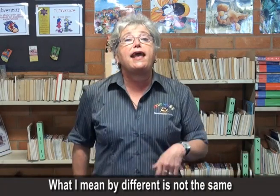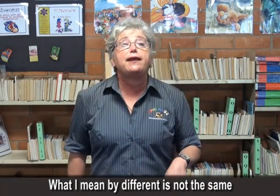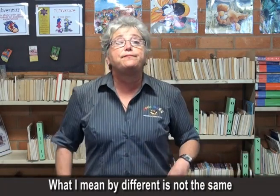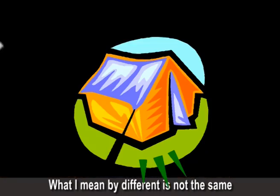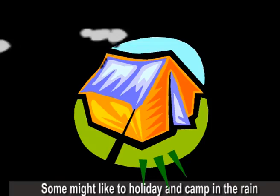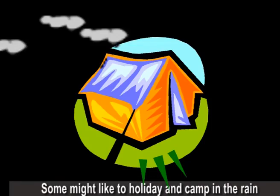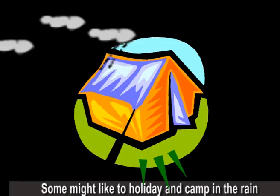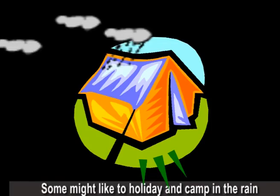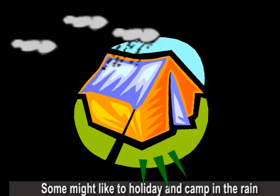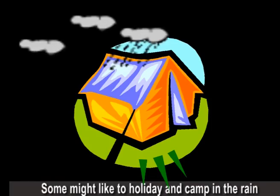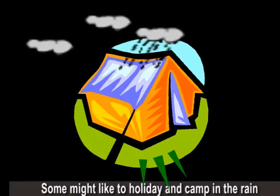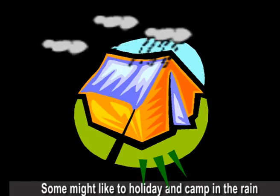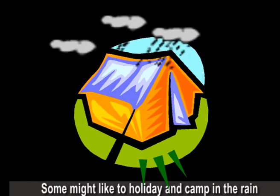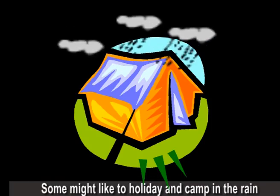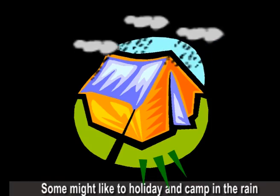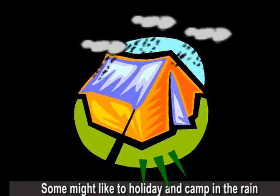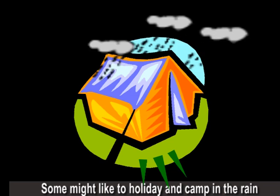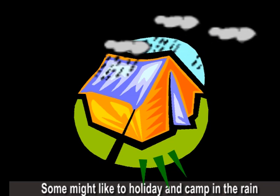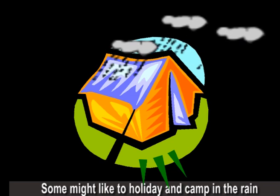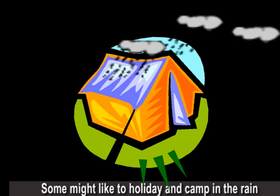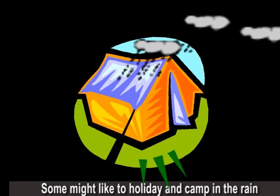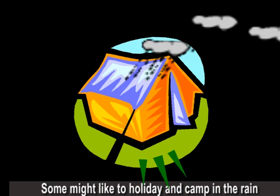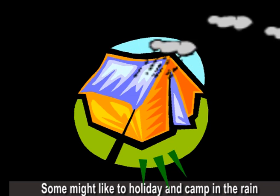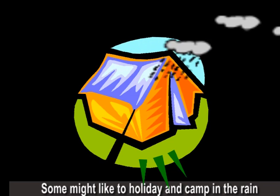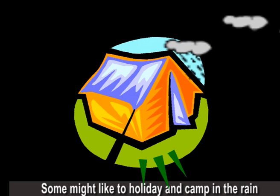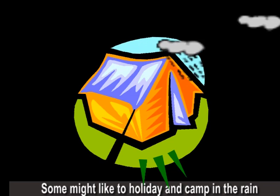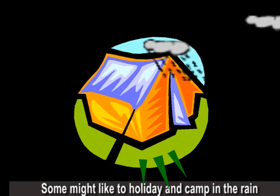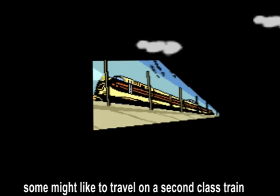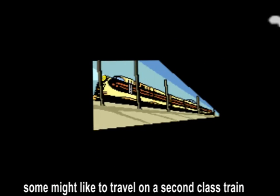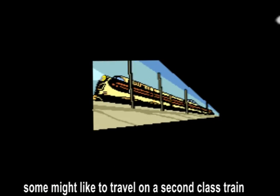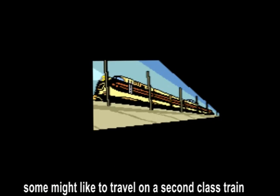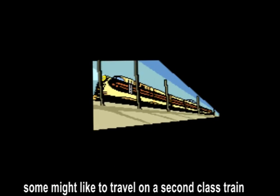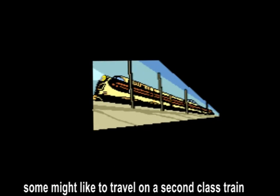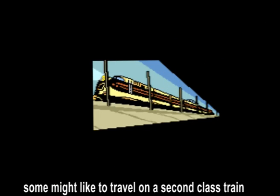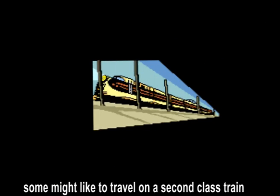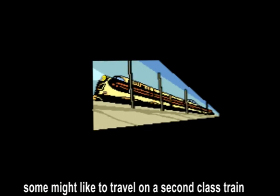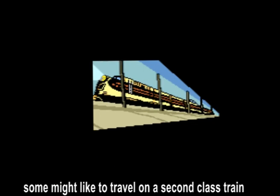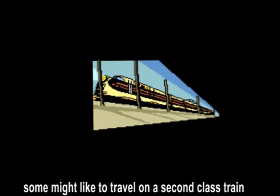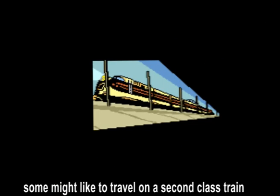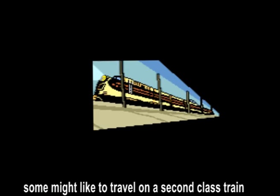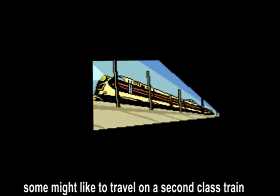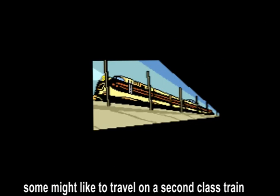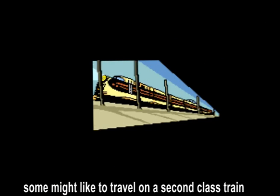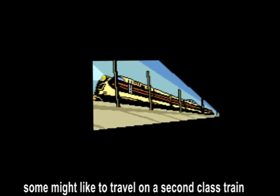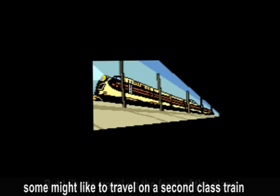same. Some might like a holiday and camp in the rain. Some might like to travel on a second class